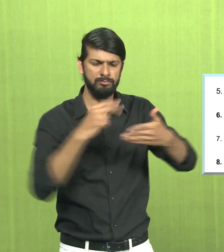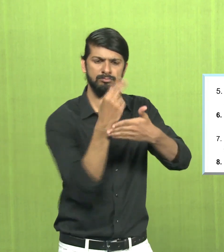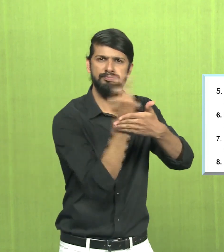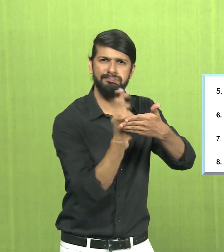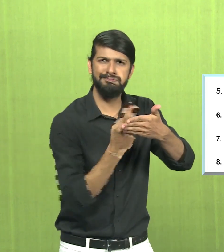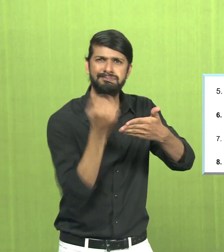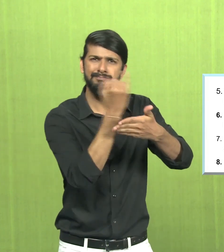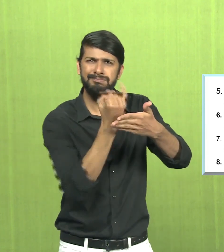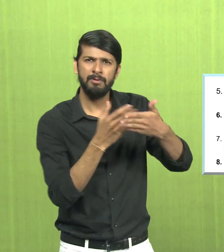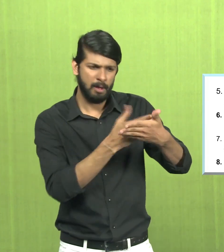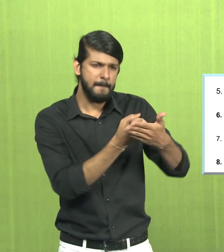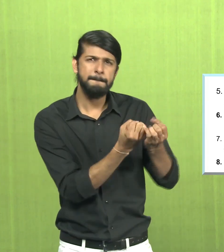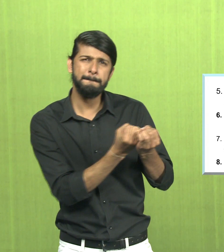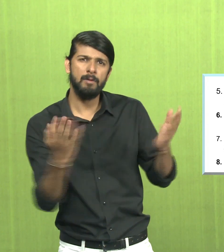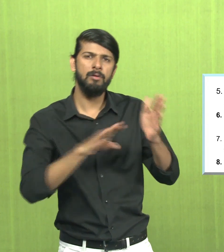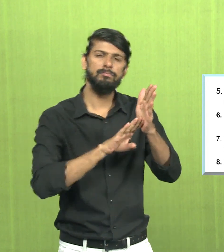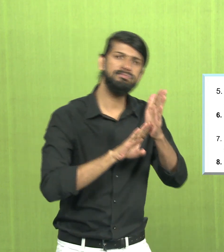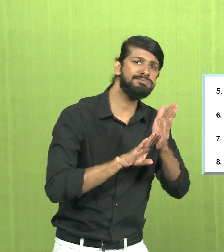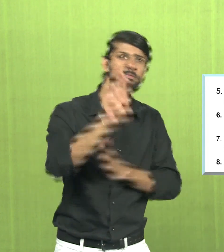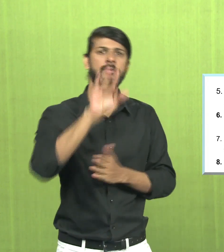developed in Bihar and Bengal.